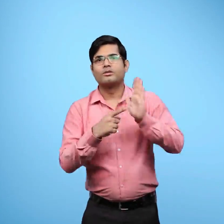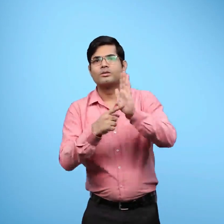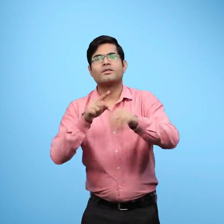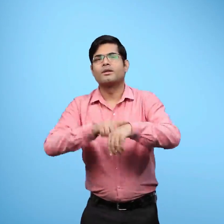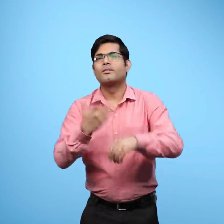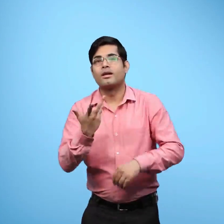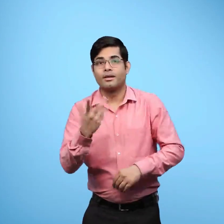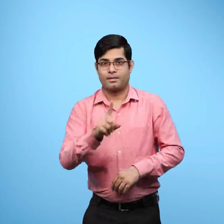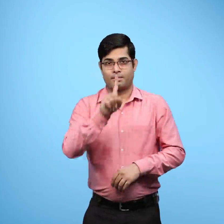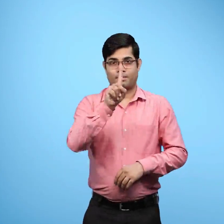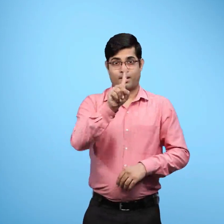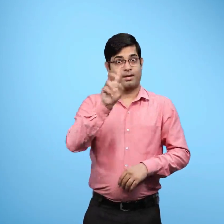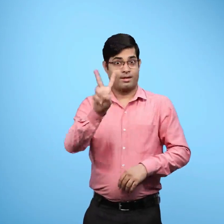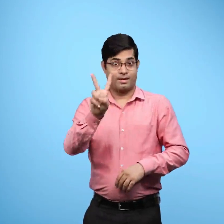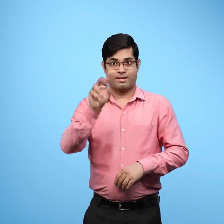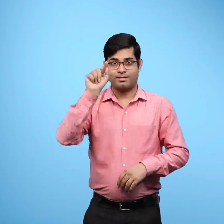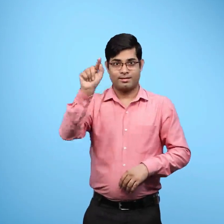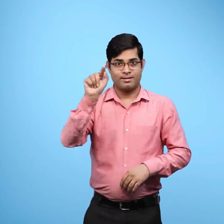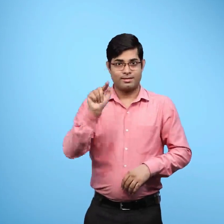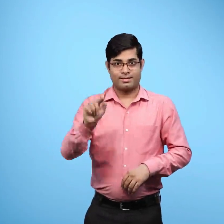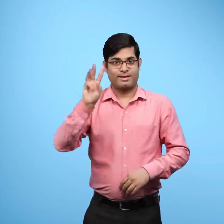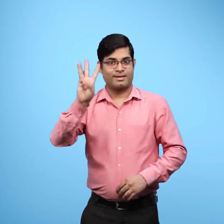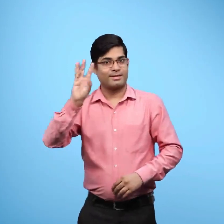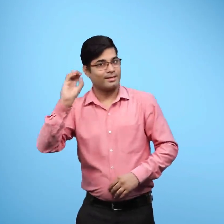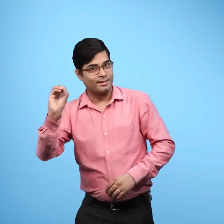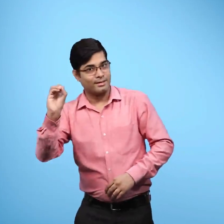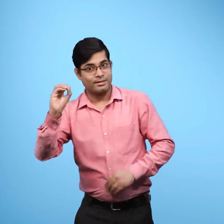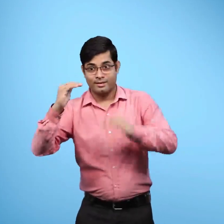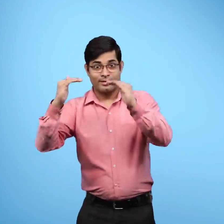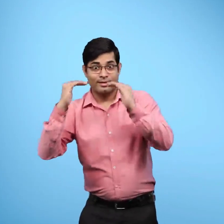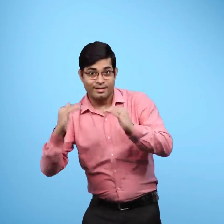showing the time 12:30 and